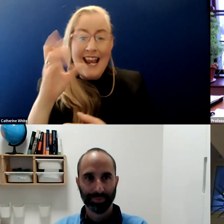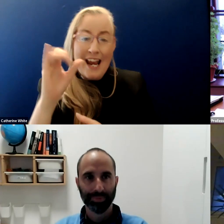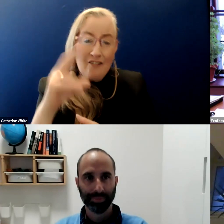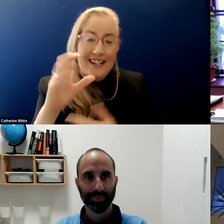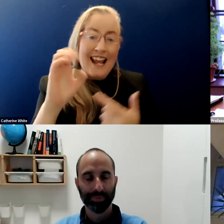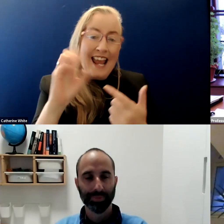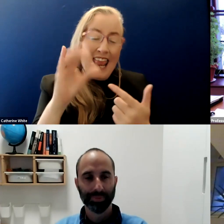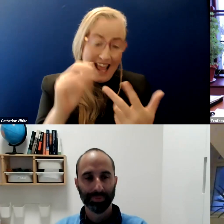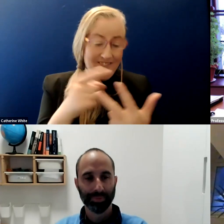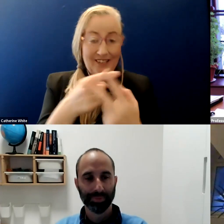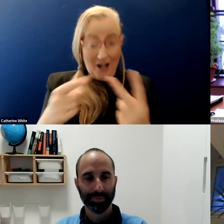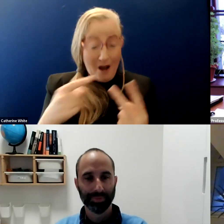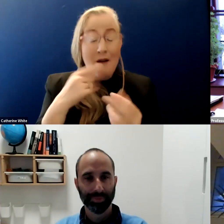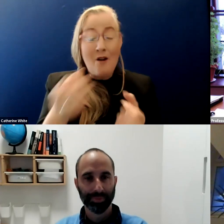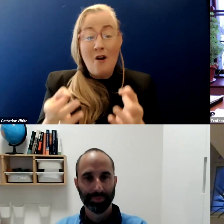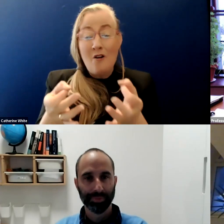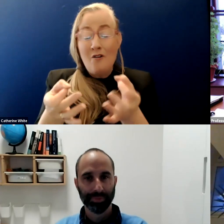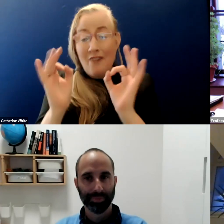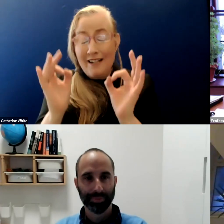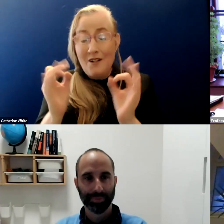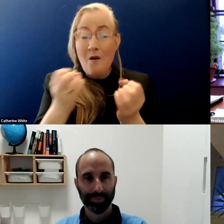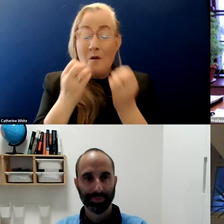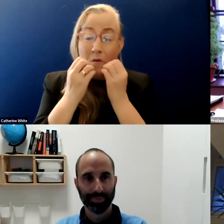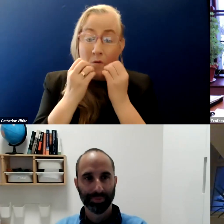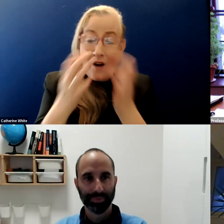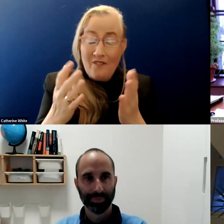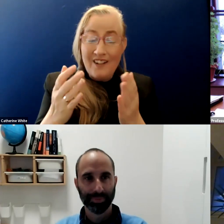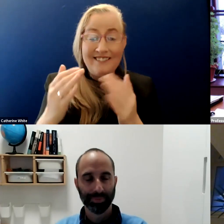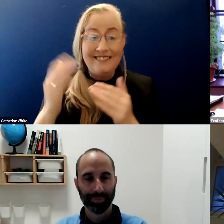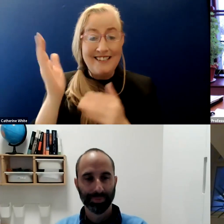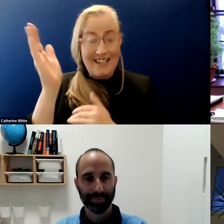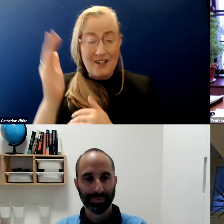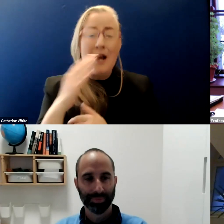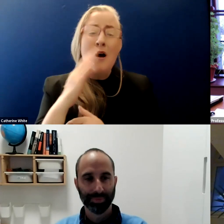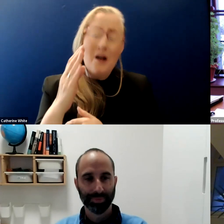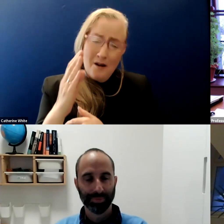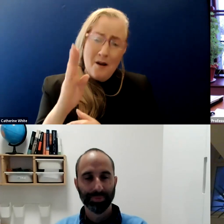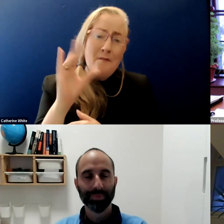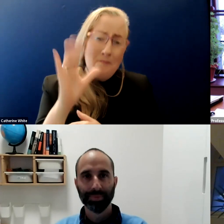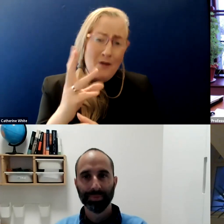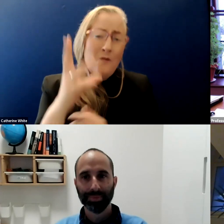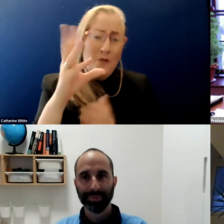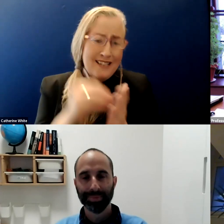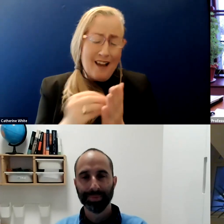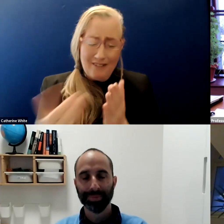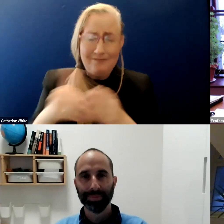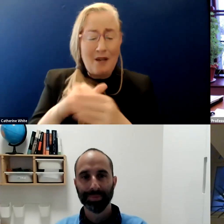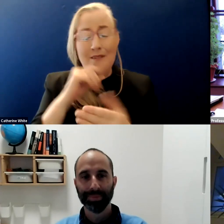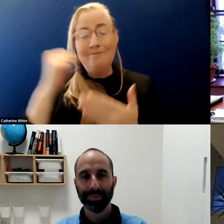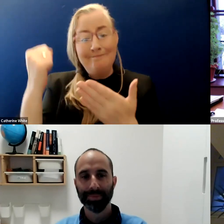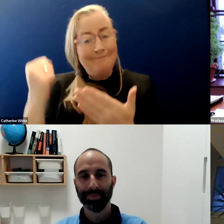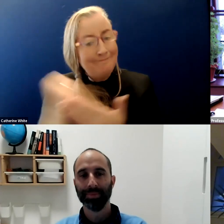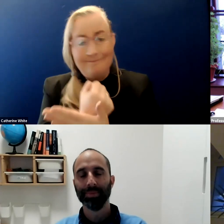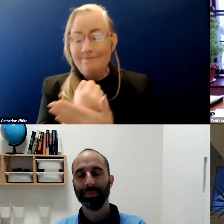Eliav for joining us. It's really been a terrific and a wonderful session. I'm sure Bill would have contributed as well, but unfortunately he wasn't able